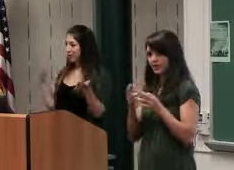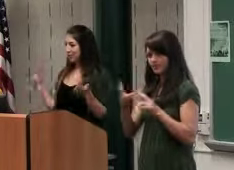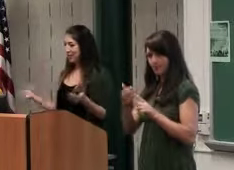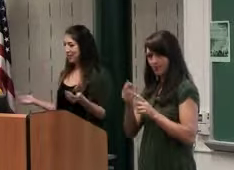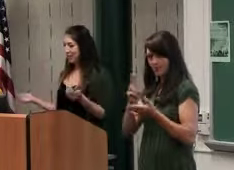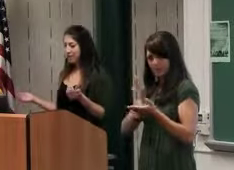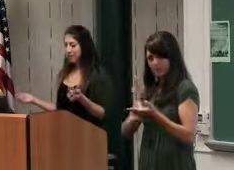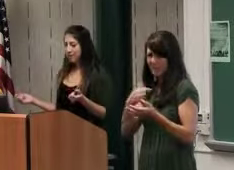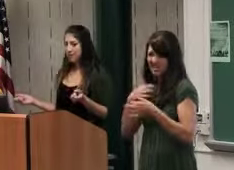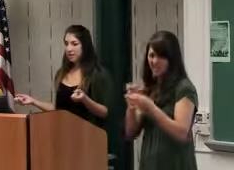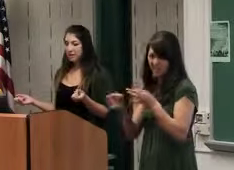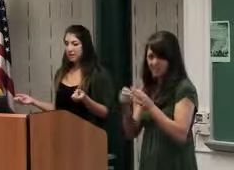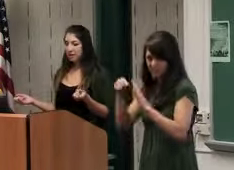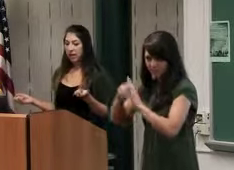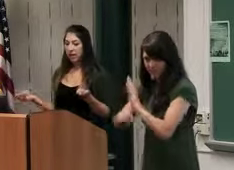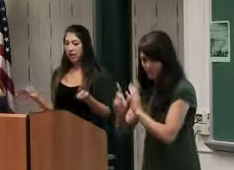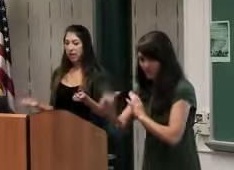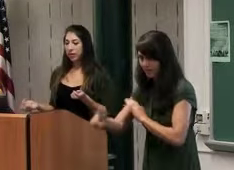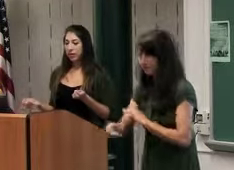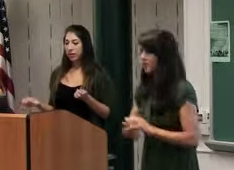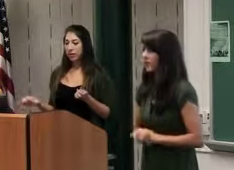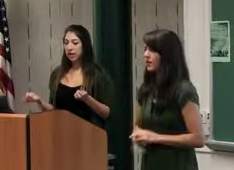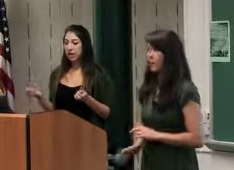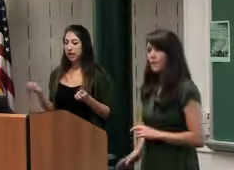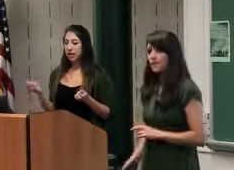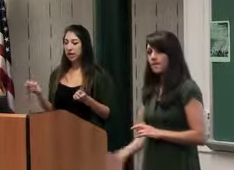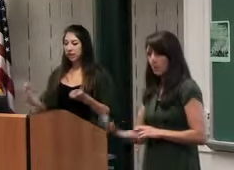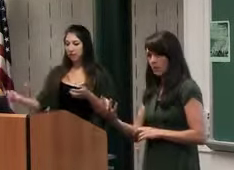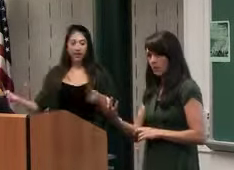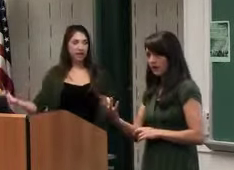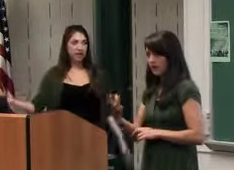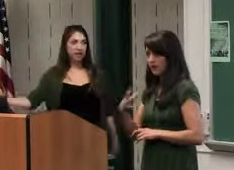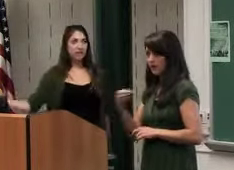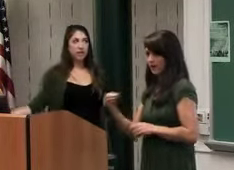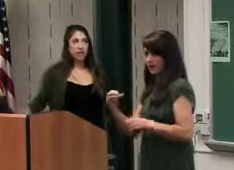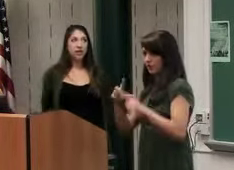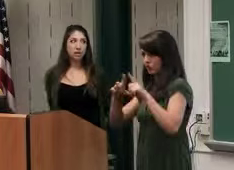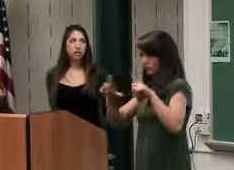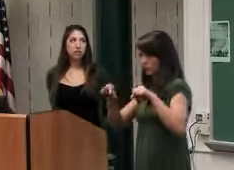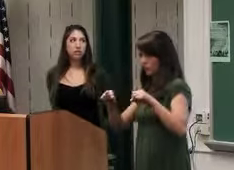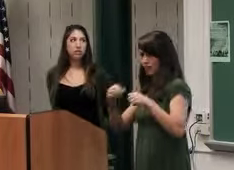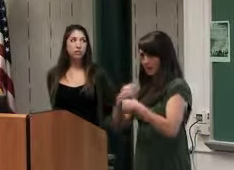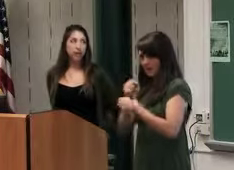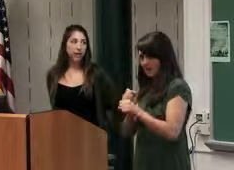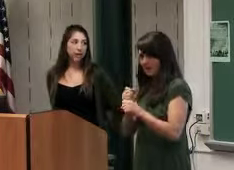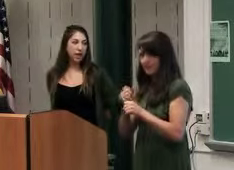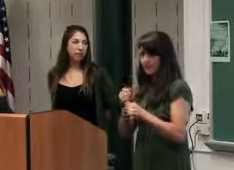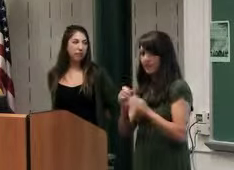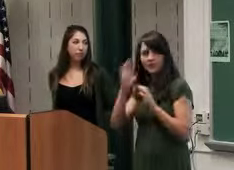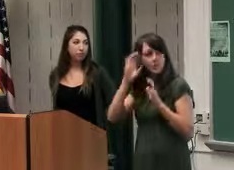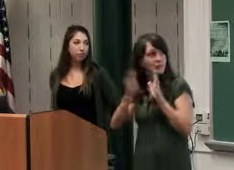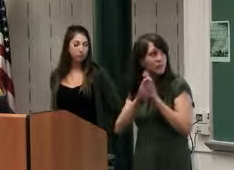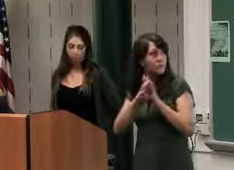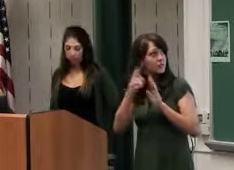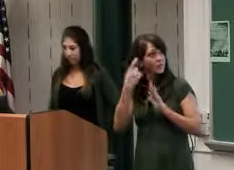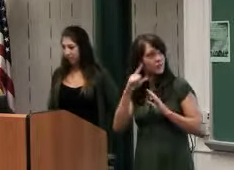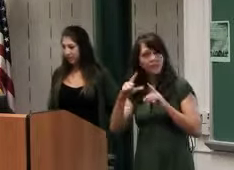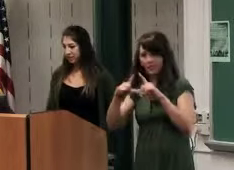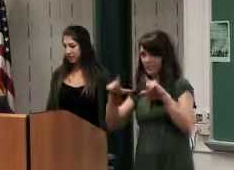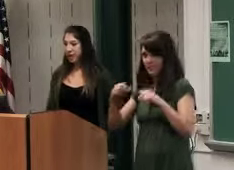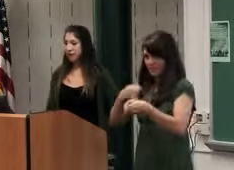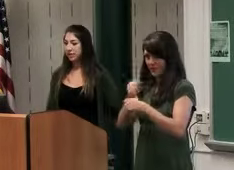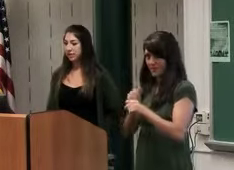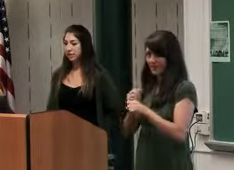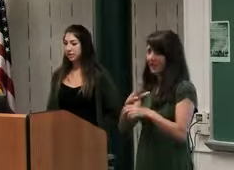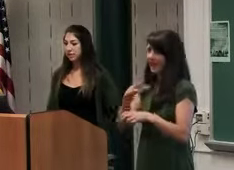will explain more later. Bowling and card making. Here's a picture from card making.